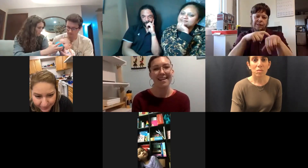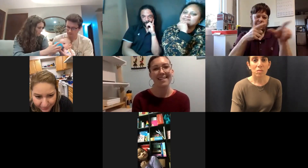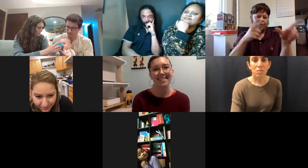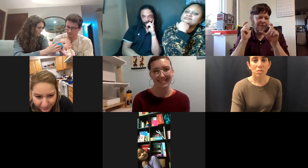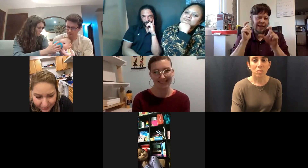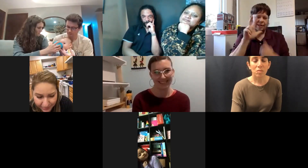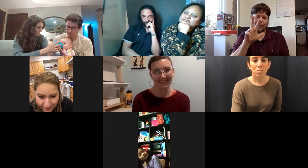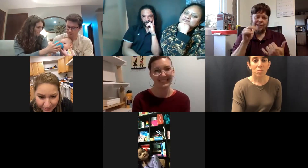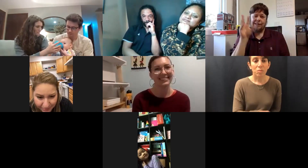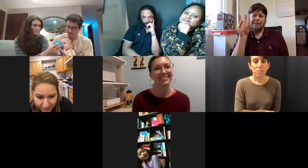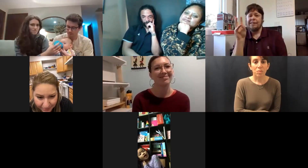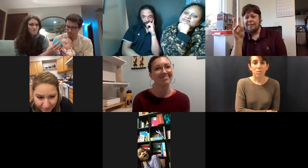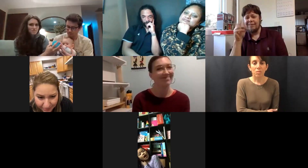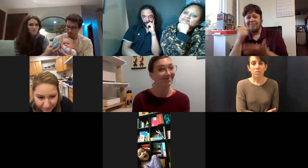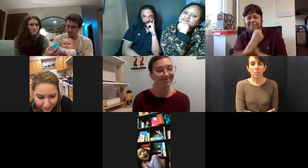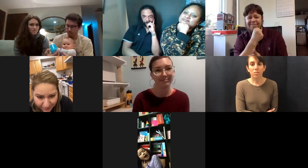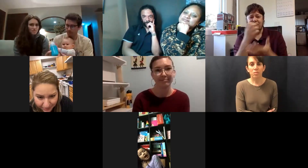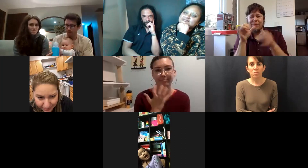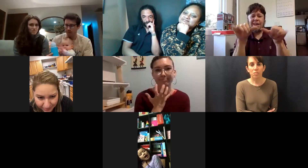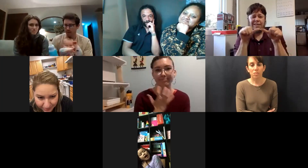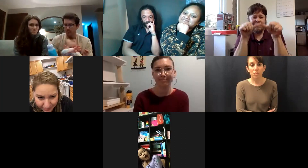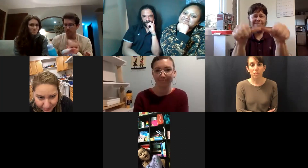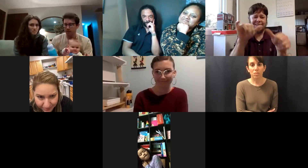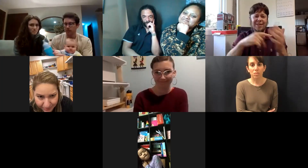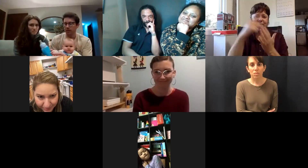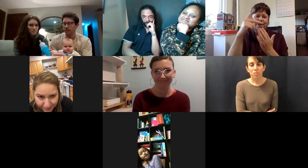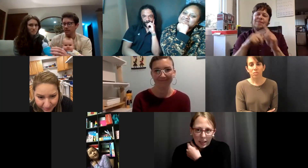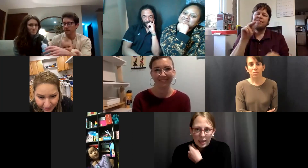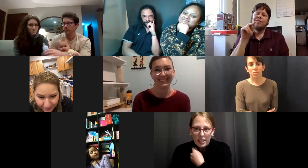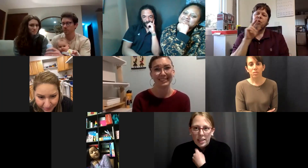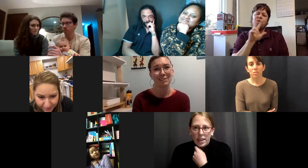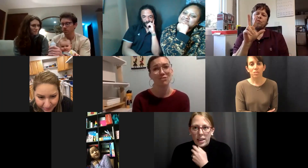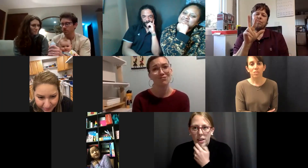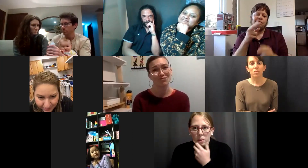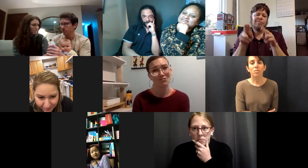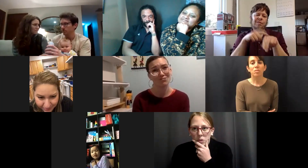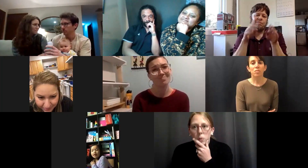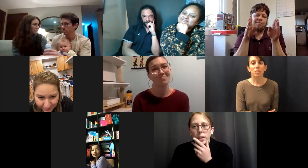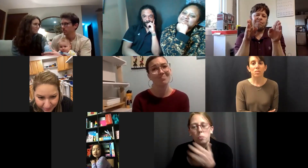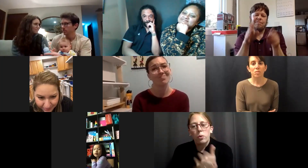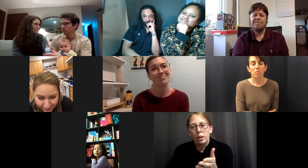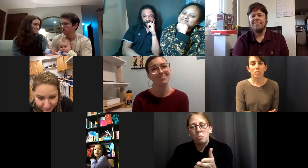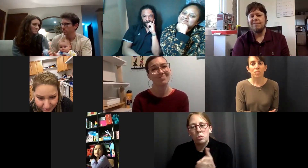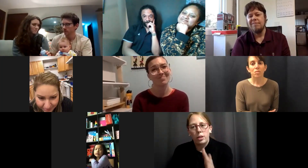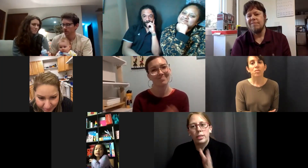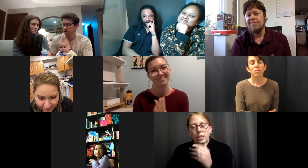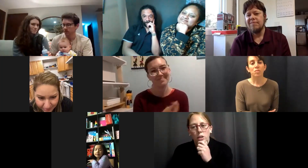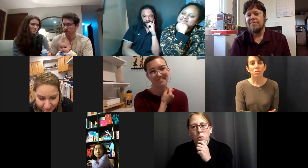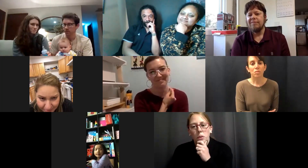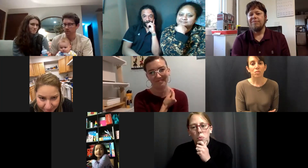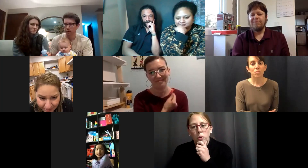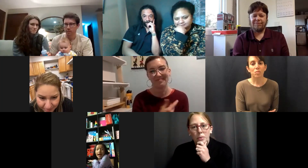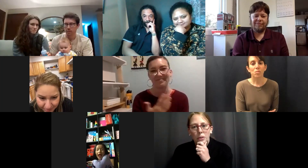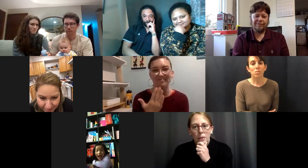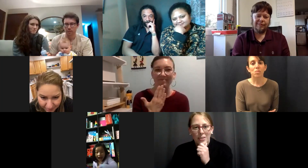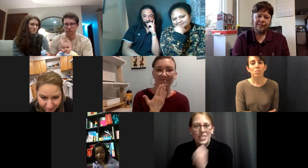And we are in the Rosen 3. Time has gone really quick. We're in the program, I'm sorry, this is the interpreter. We're